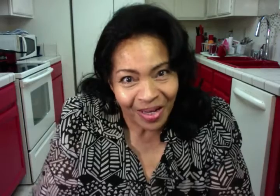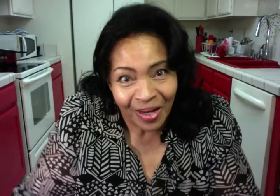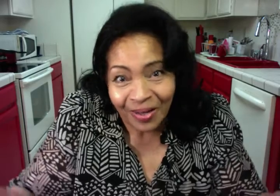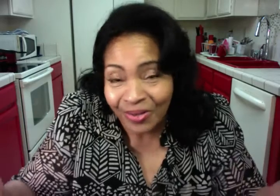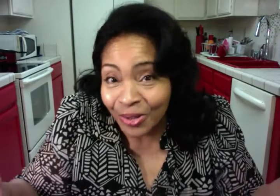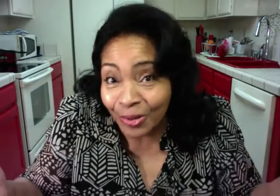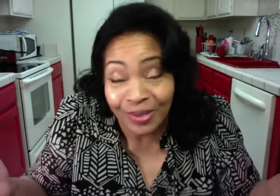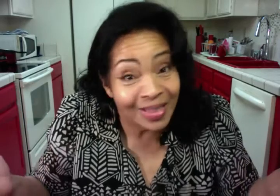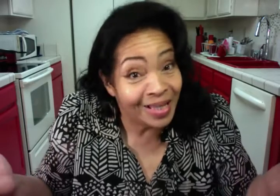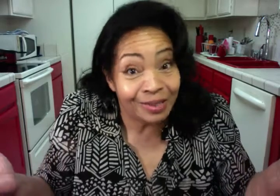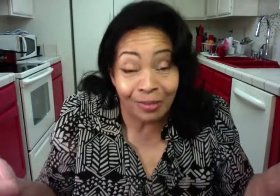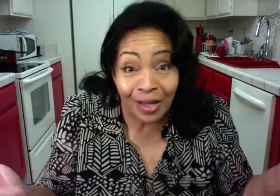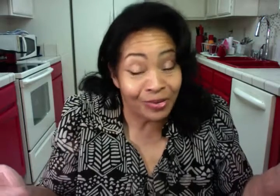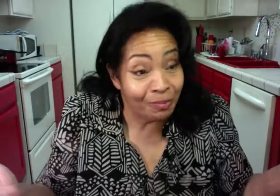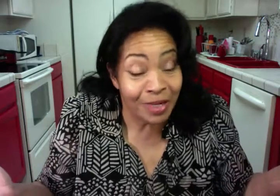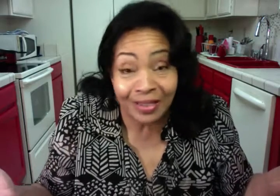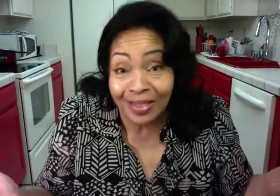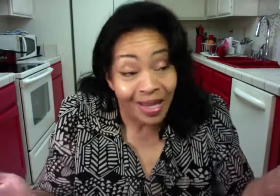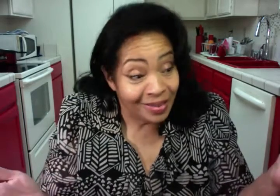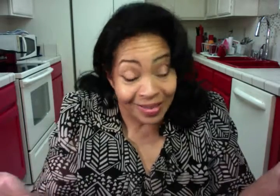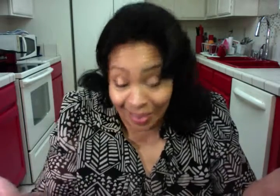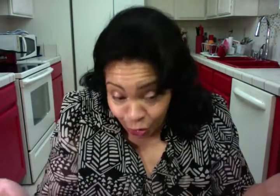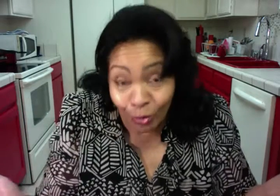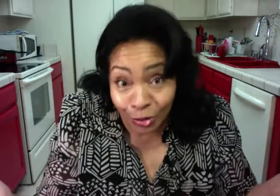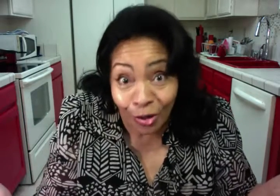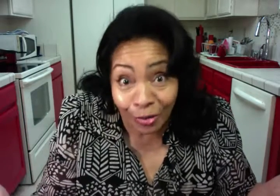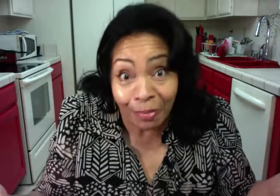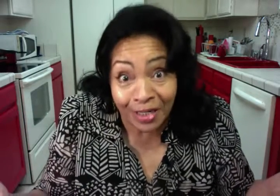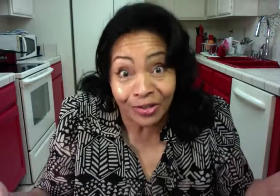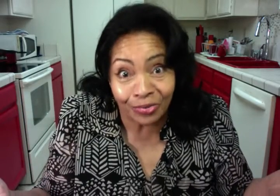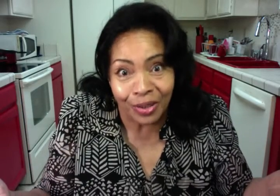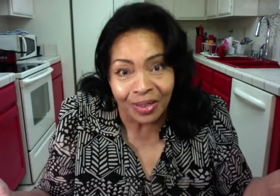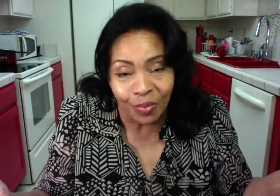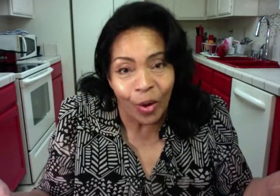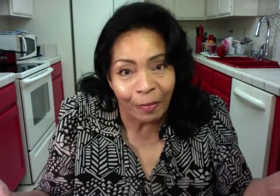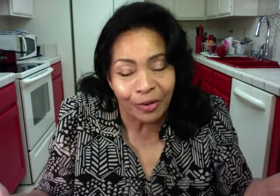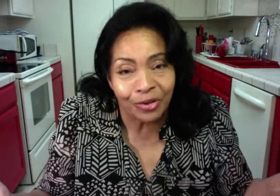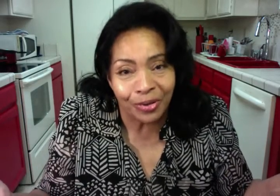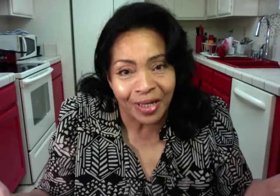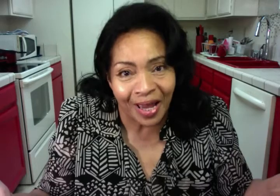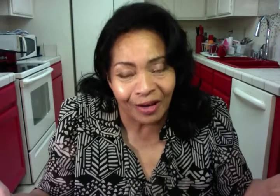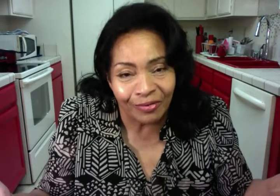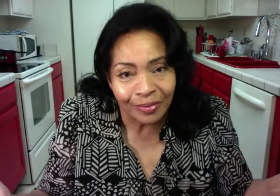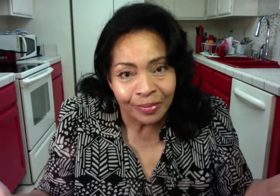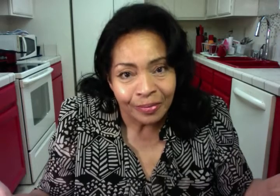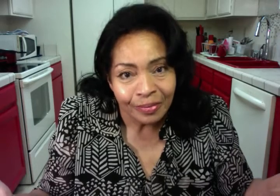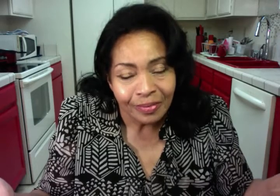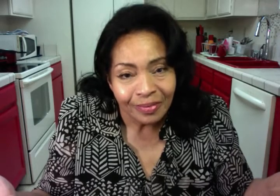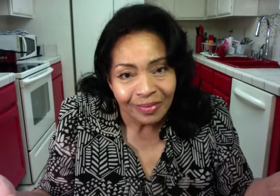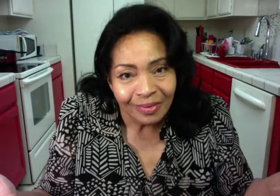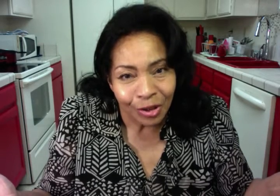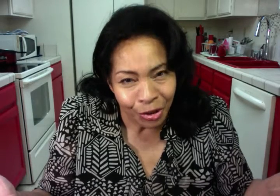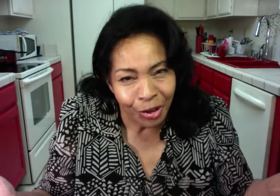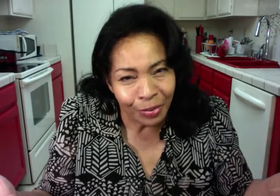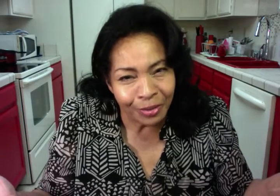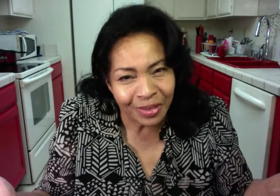Those That's about the best Those are the best three Weapons you could have Do you hear what I'm saying